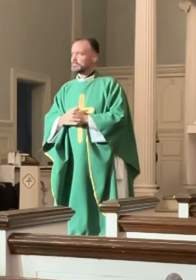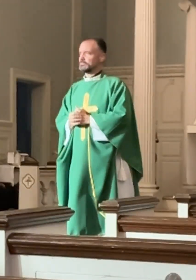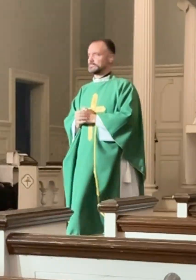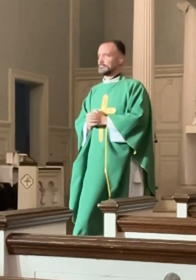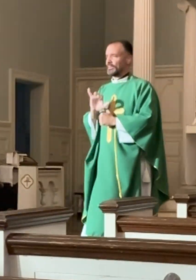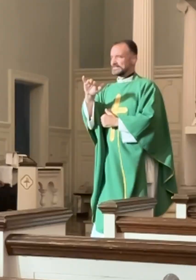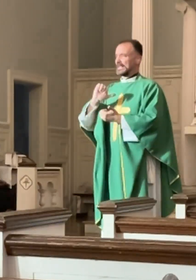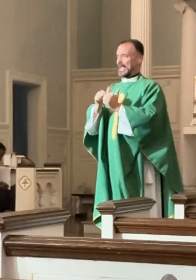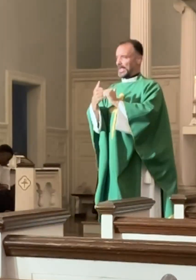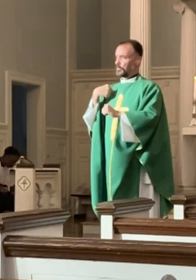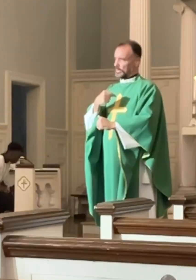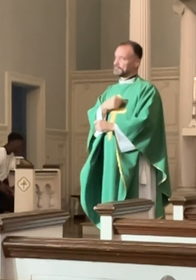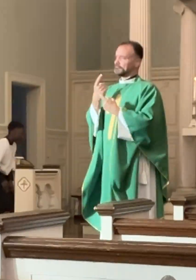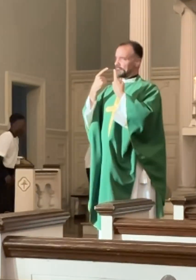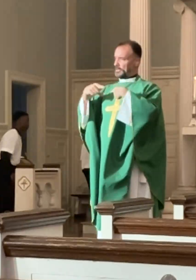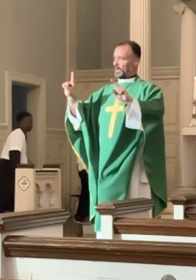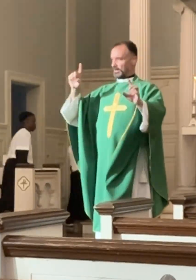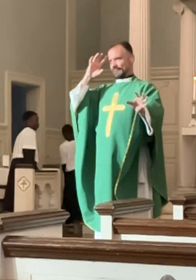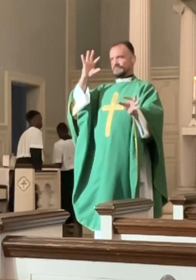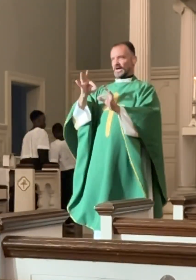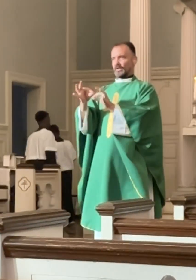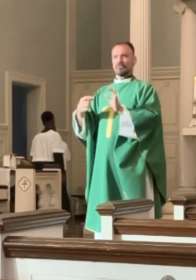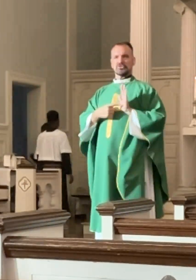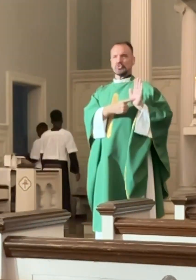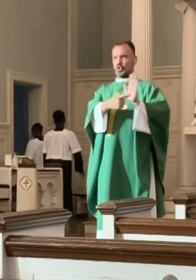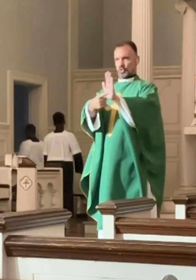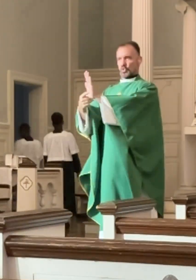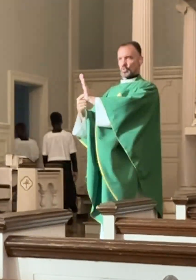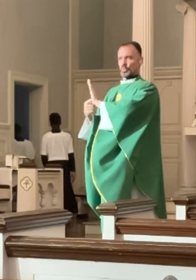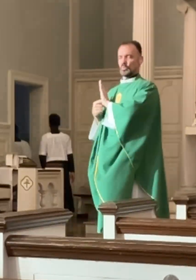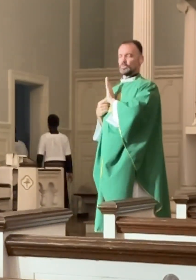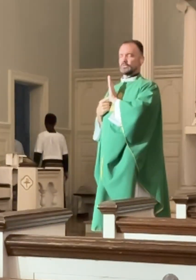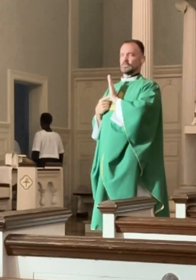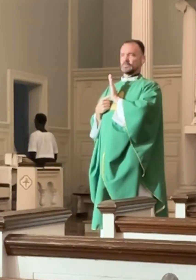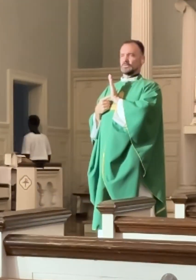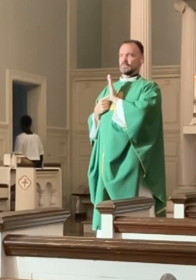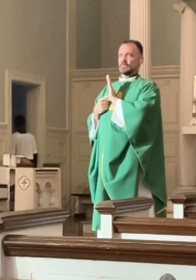that is part of how we show our faith.